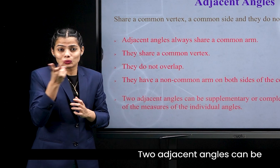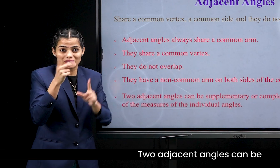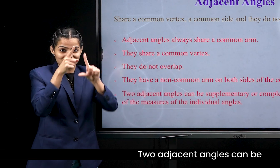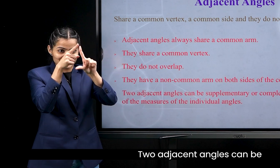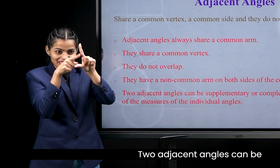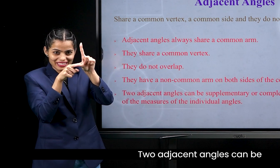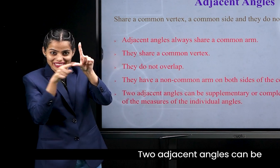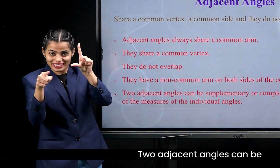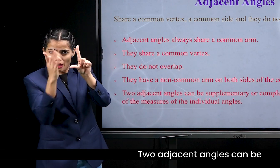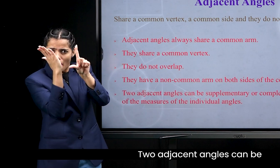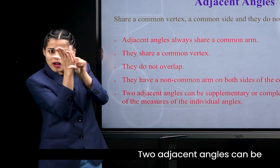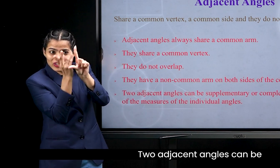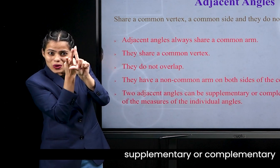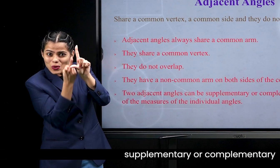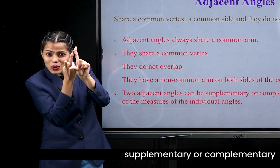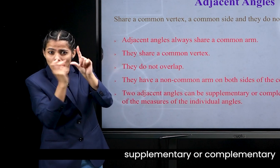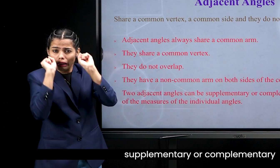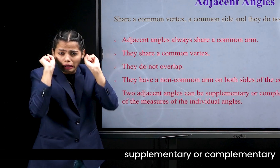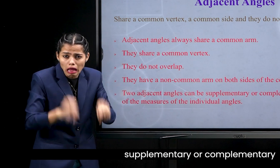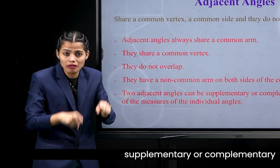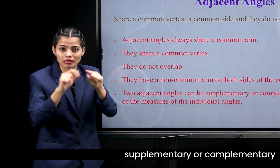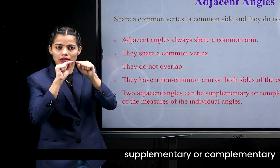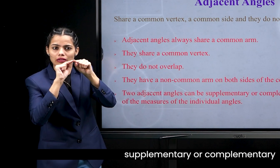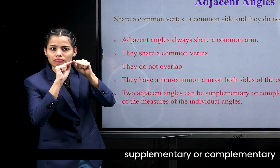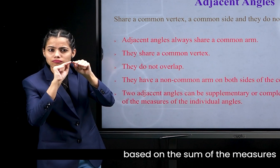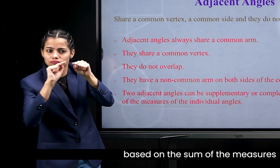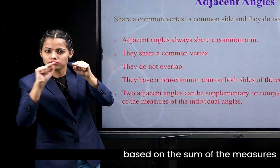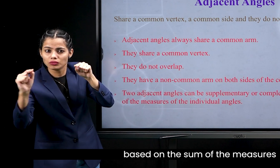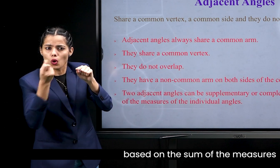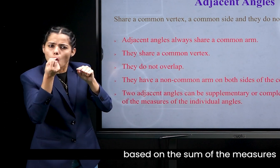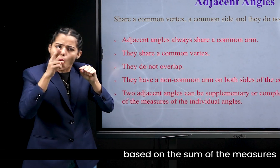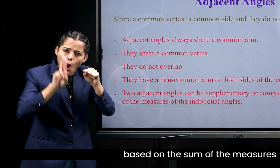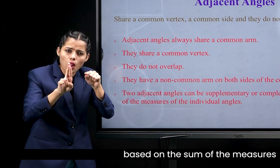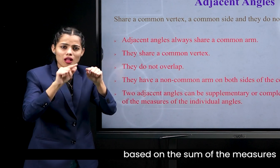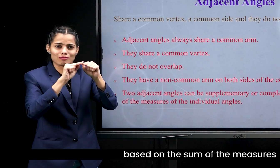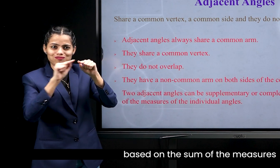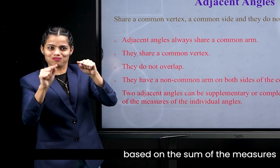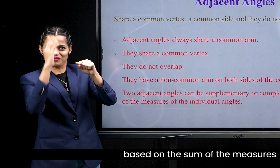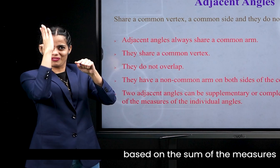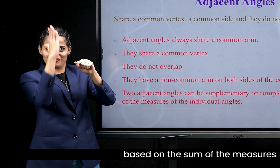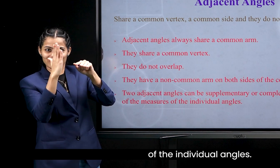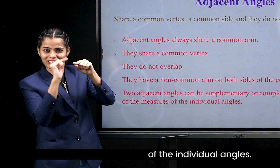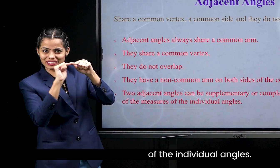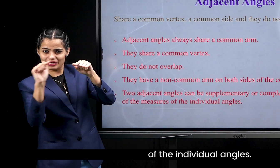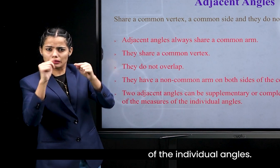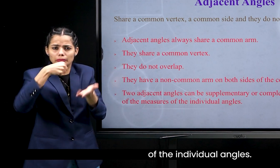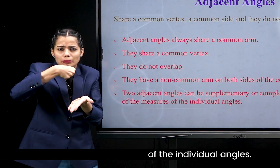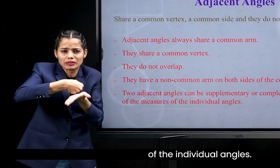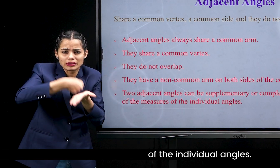Two adjacent angles can be supplementary or complementary based on the sum of the measure of the individual